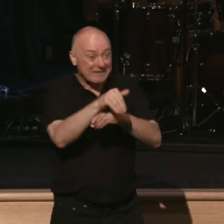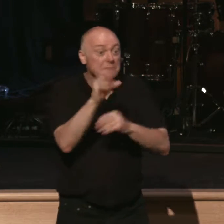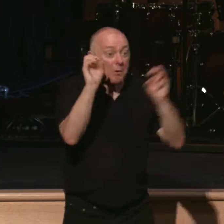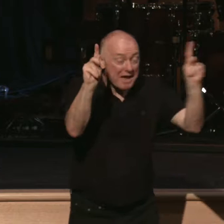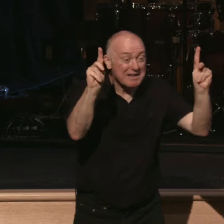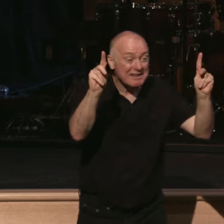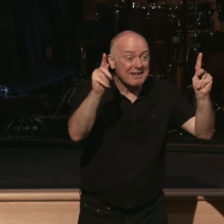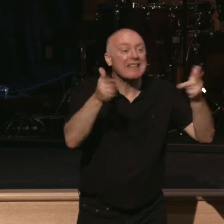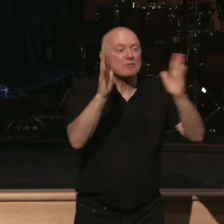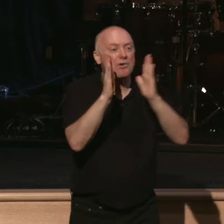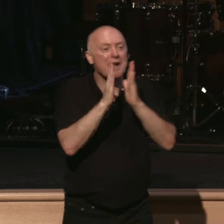So let's pray. Let's pray.